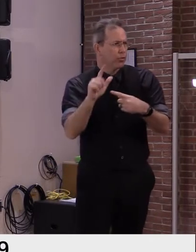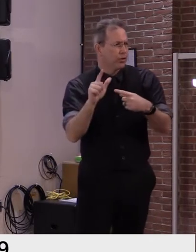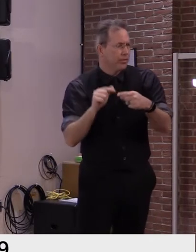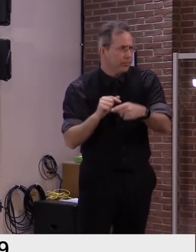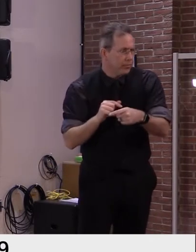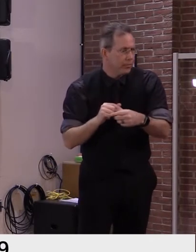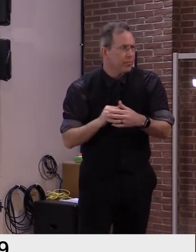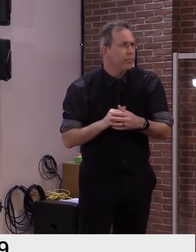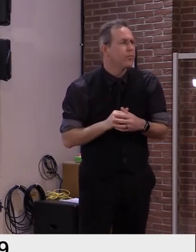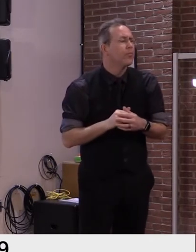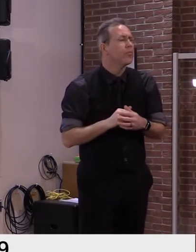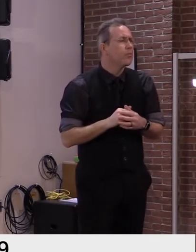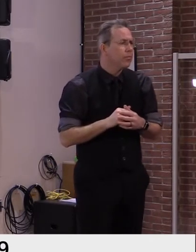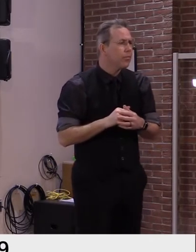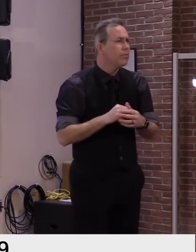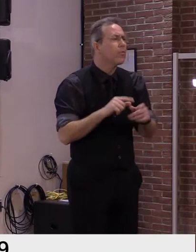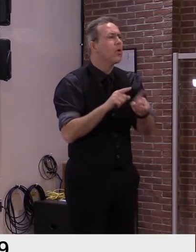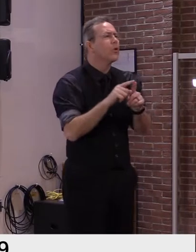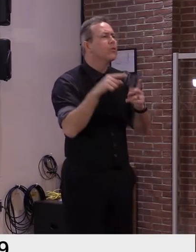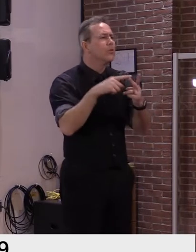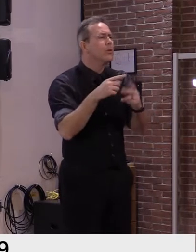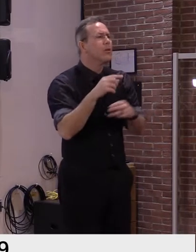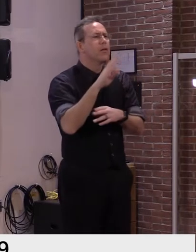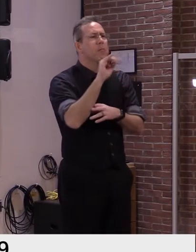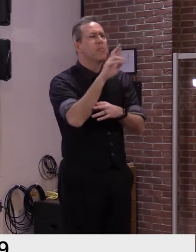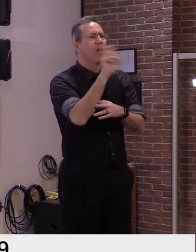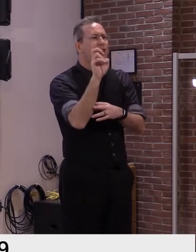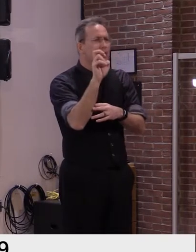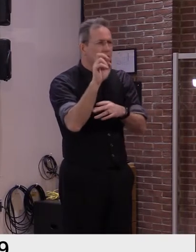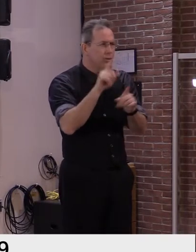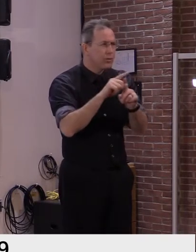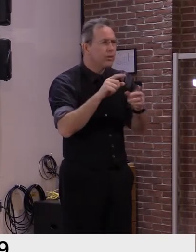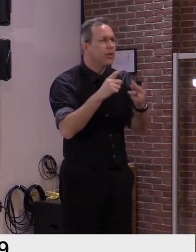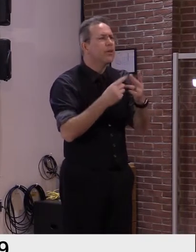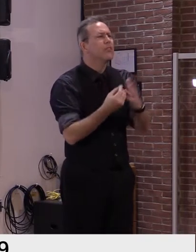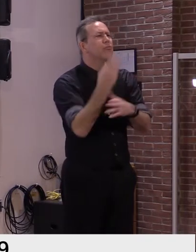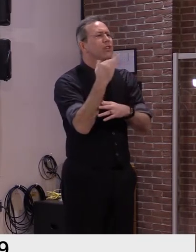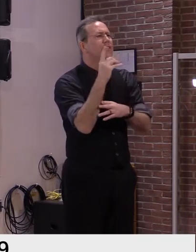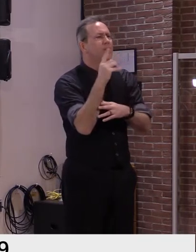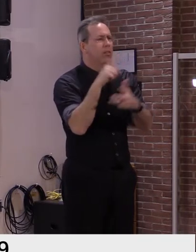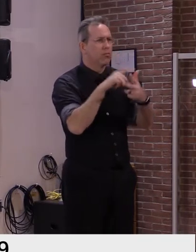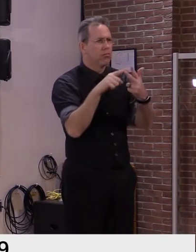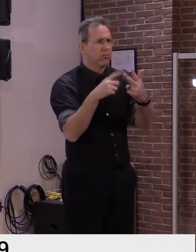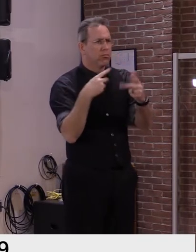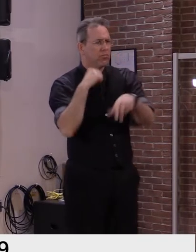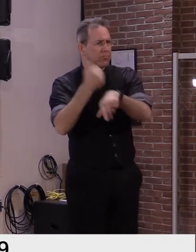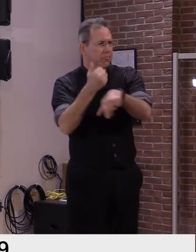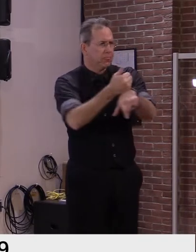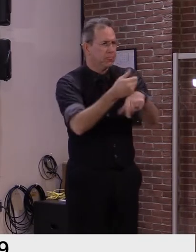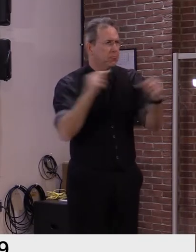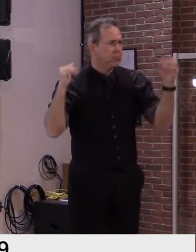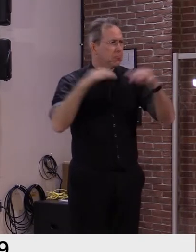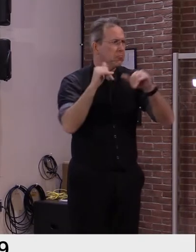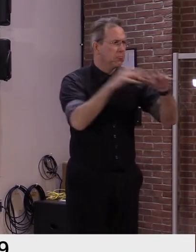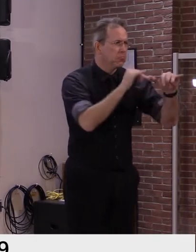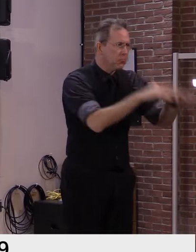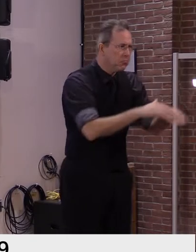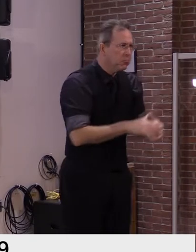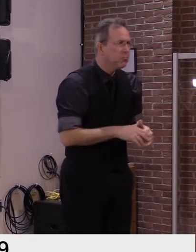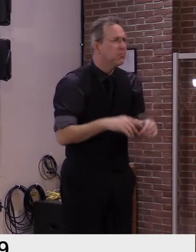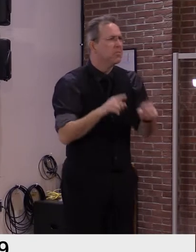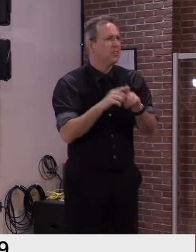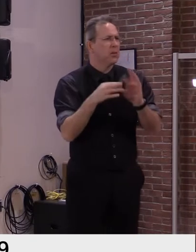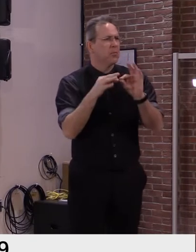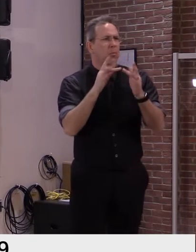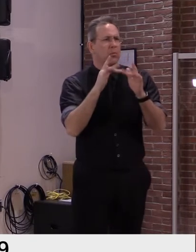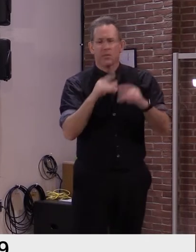and Springfield. We'll register Vermonters for appointments at these new sites through the same website and call center we use for